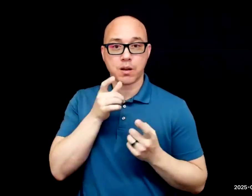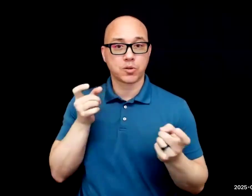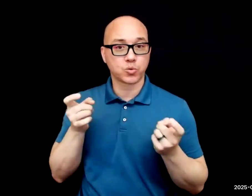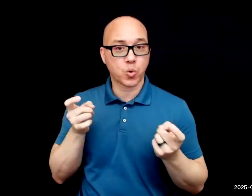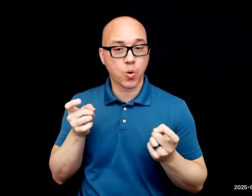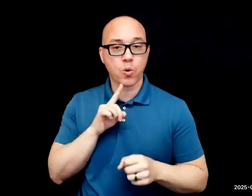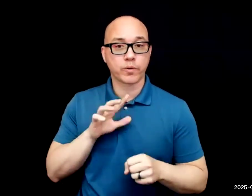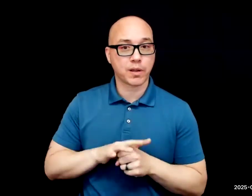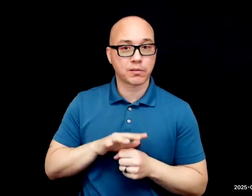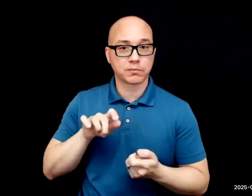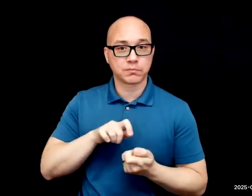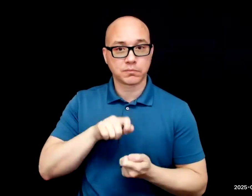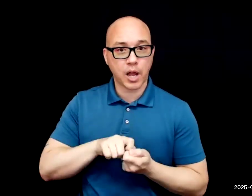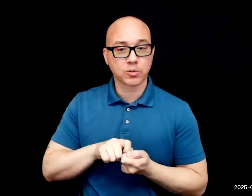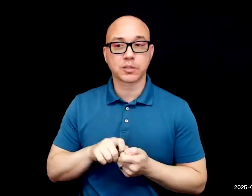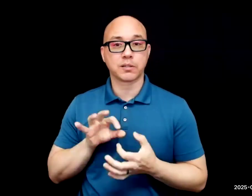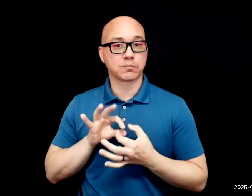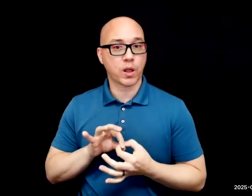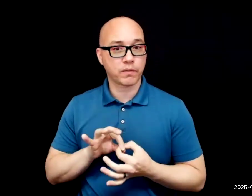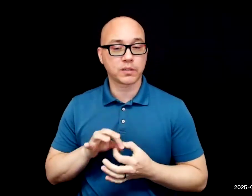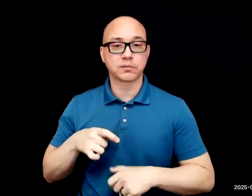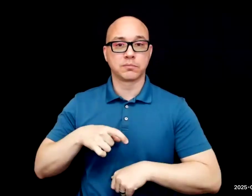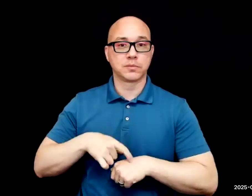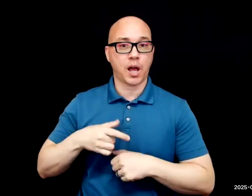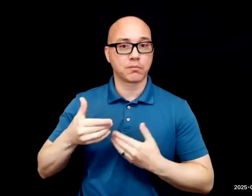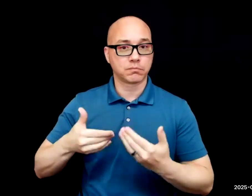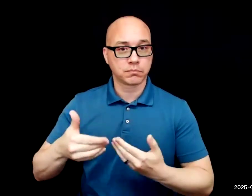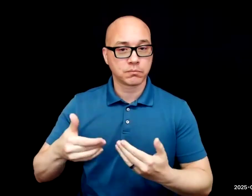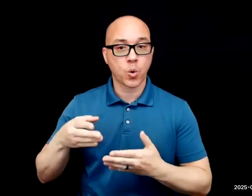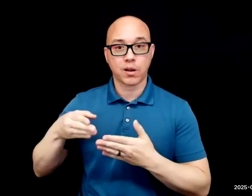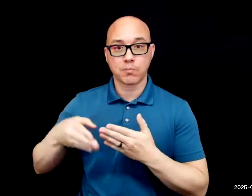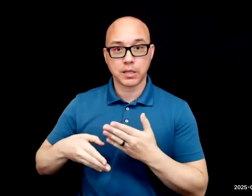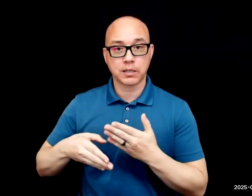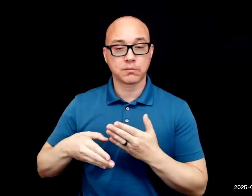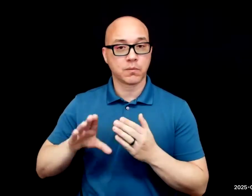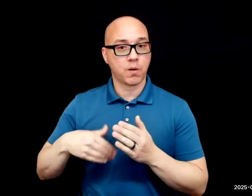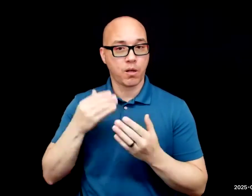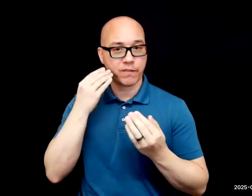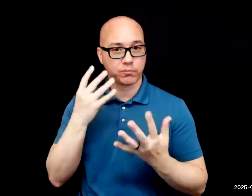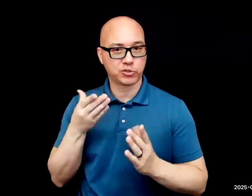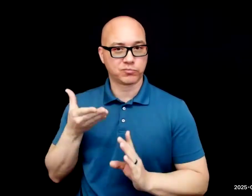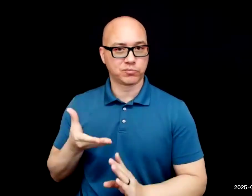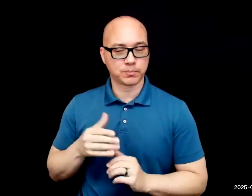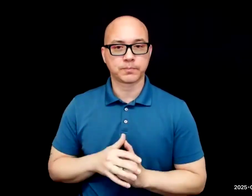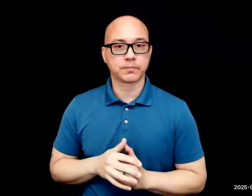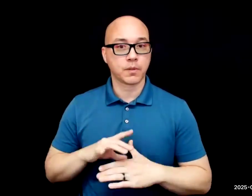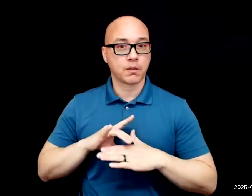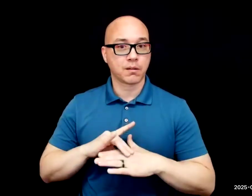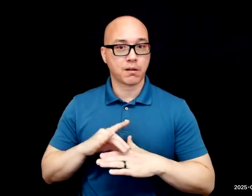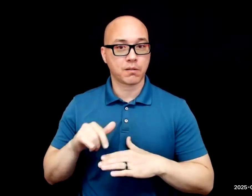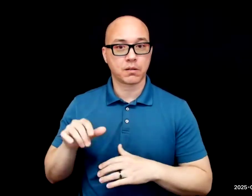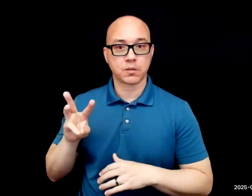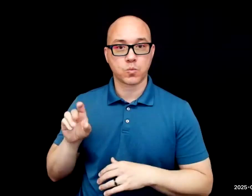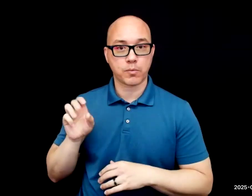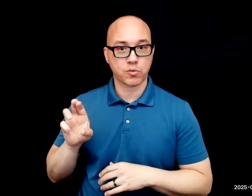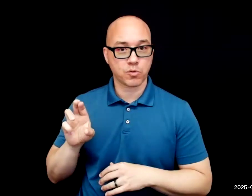guarantee the accuracy, relevance, timeliness, or completeness of the outside information. The content of this webinar